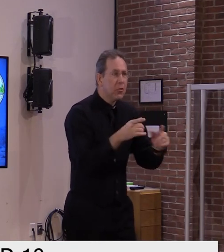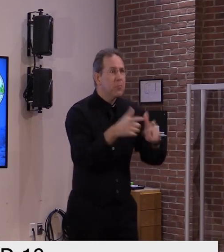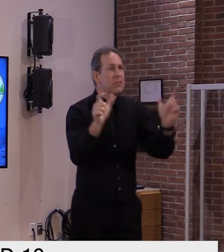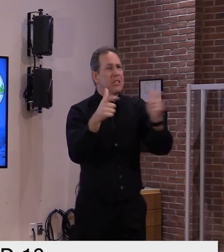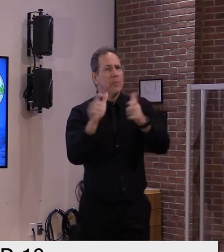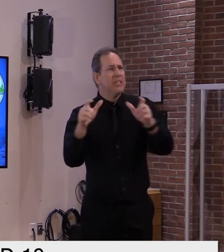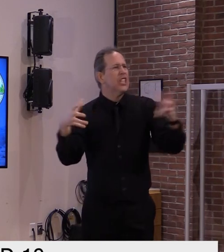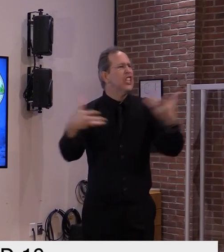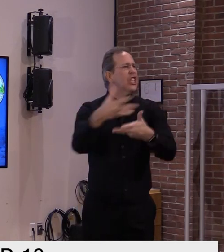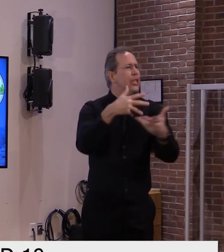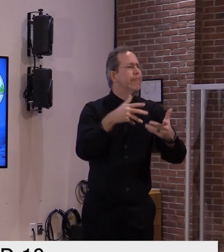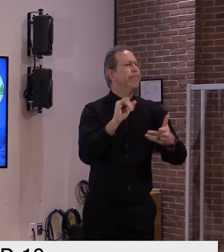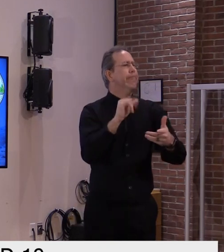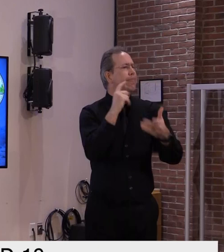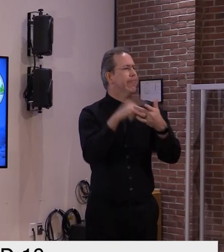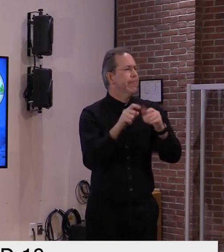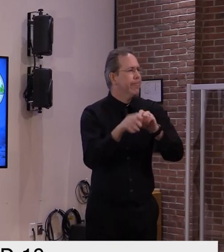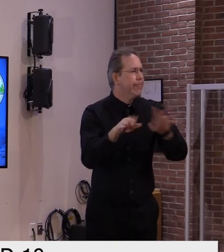the community.